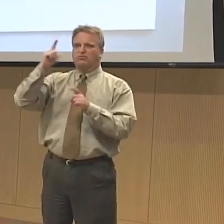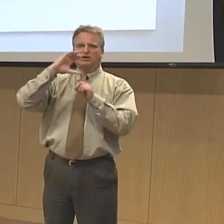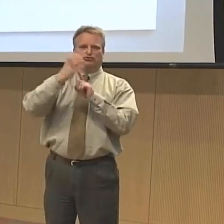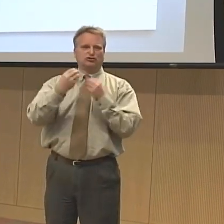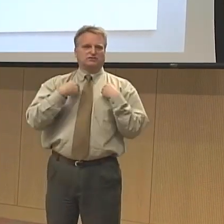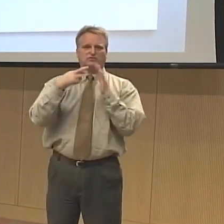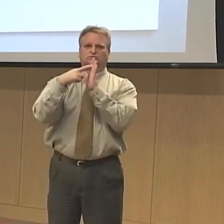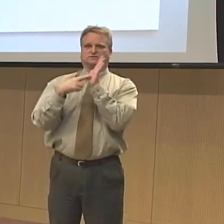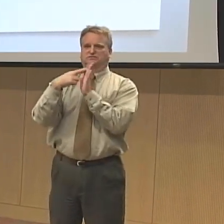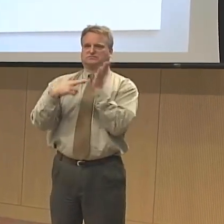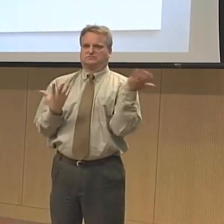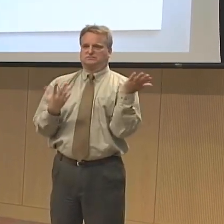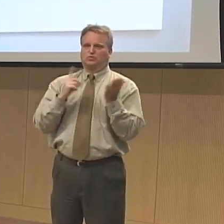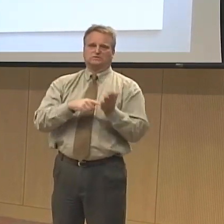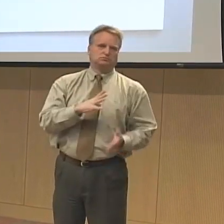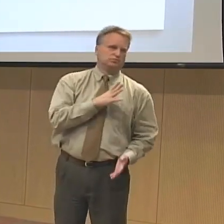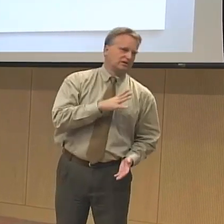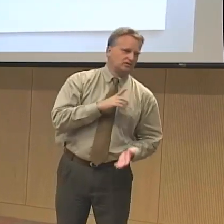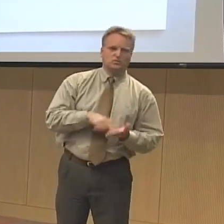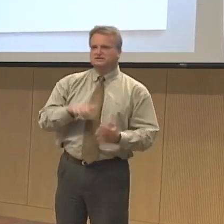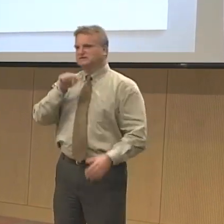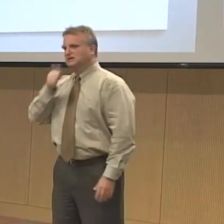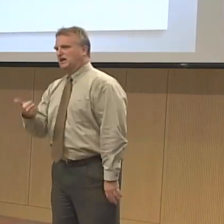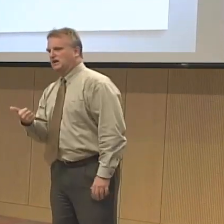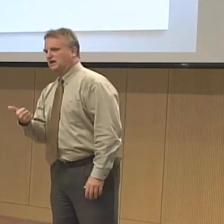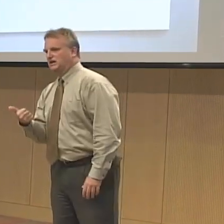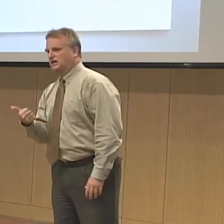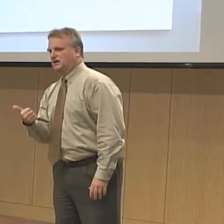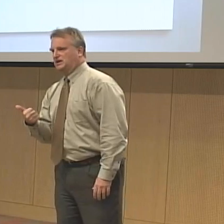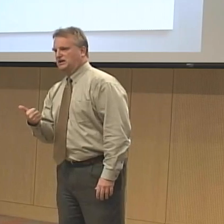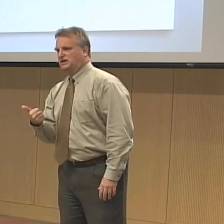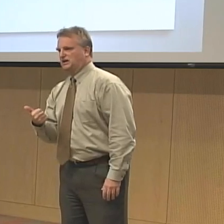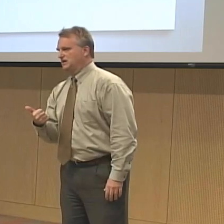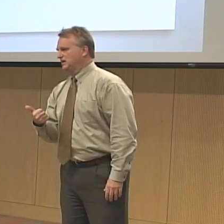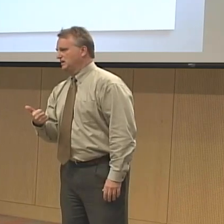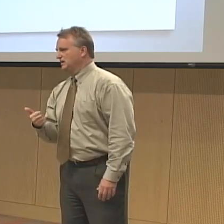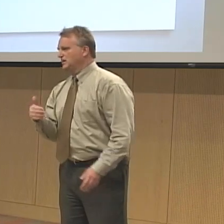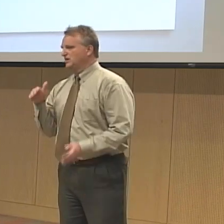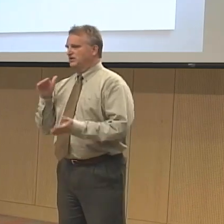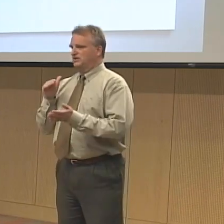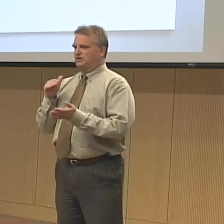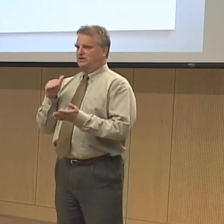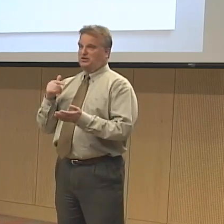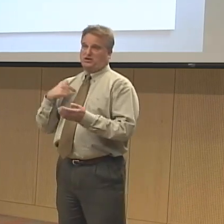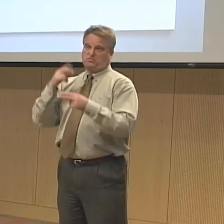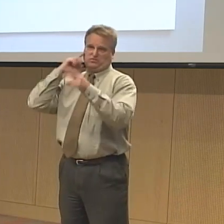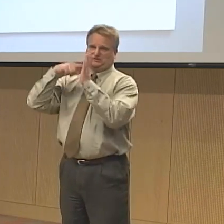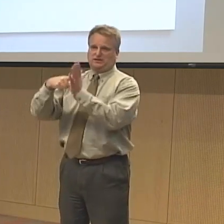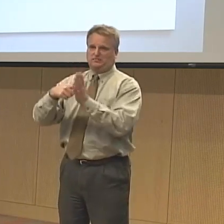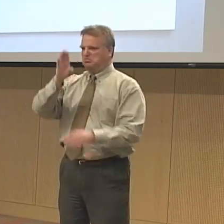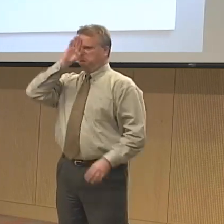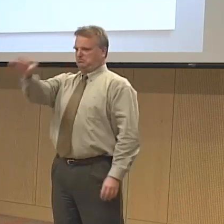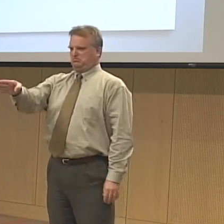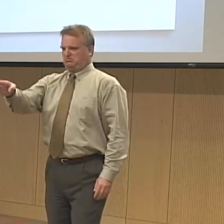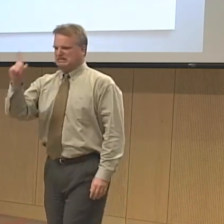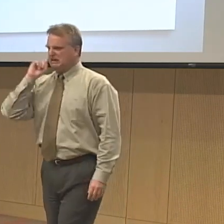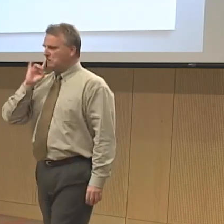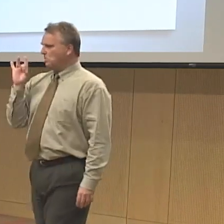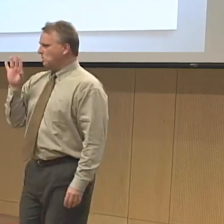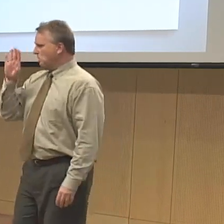All cultures have rules. What is proper, what is not. For example, being